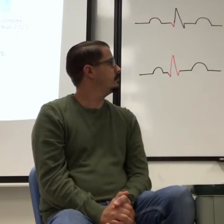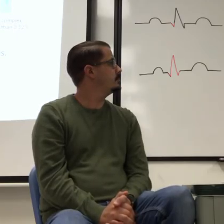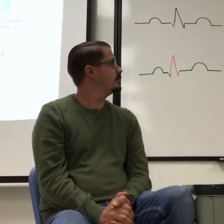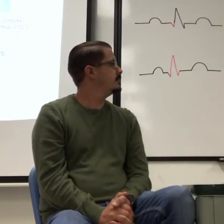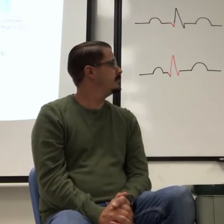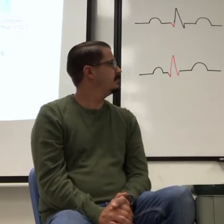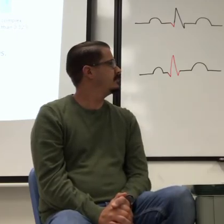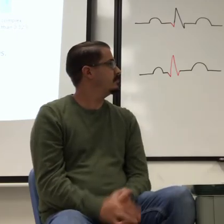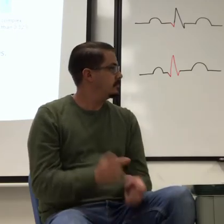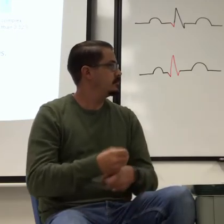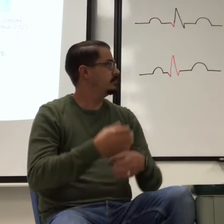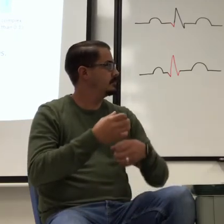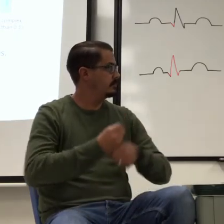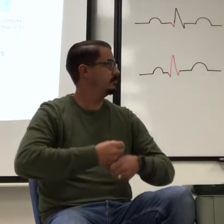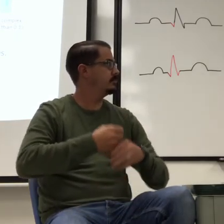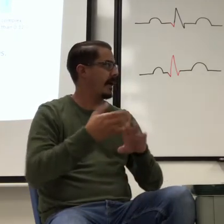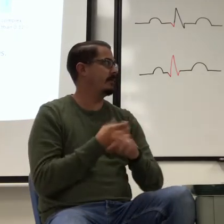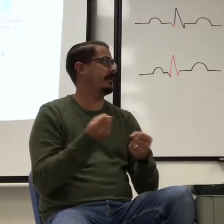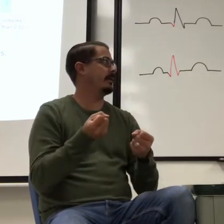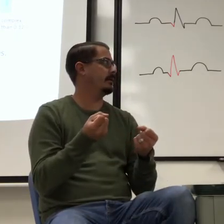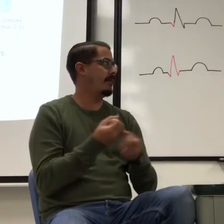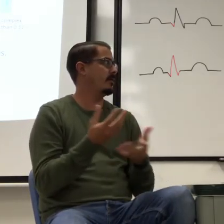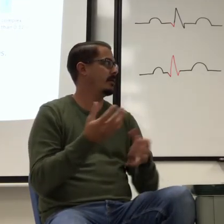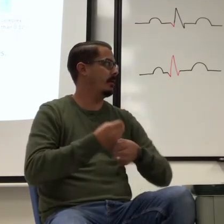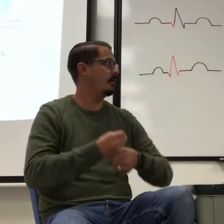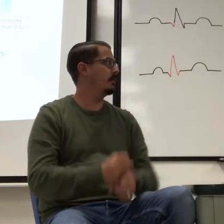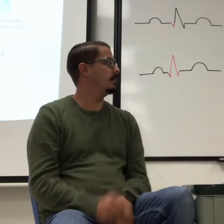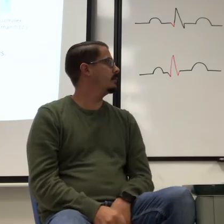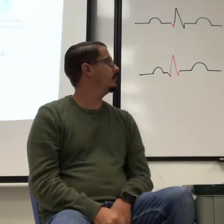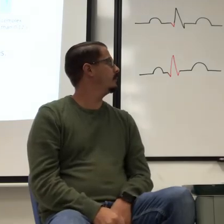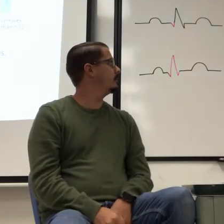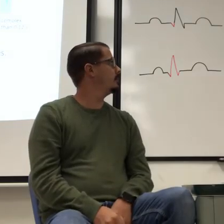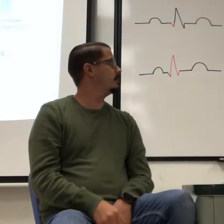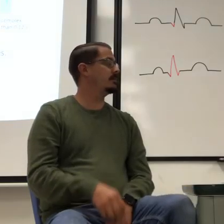Again, we're still just before systole.